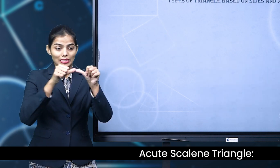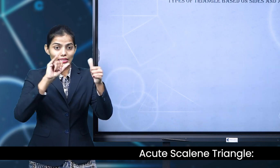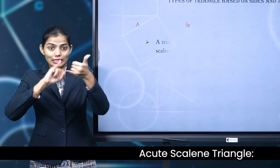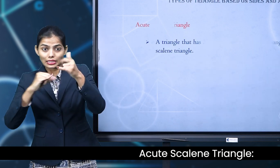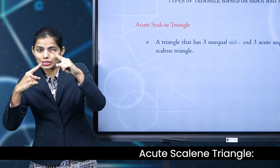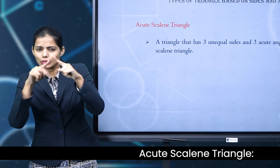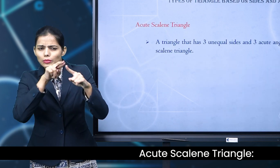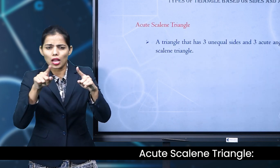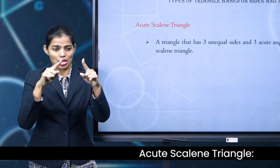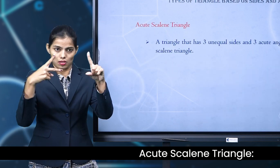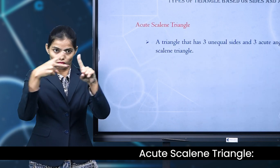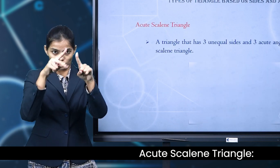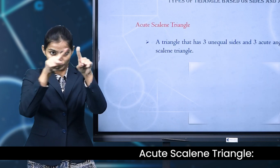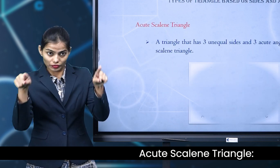Acute scalene triangle.